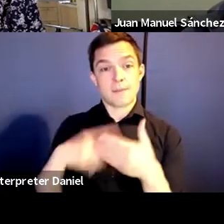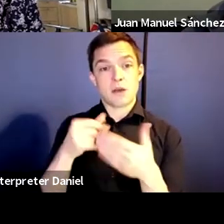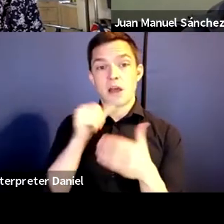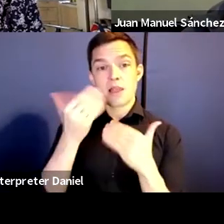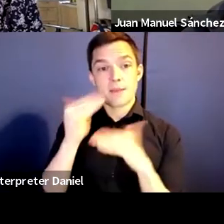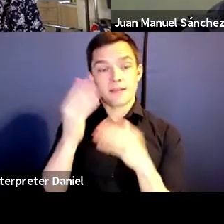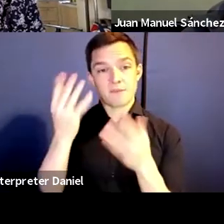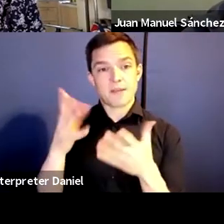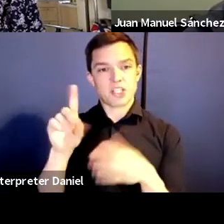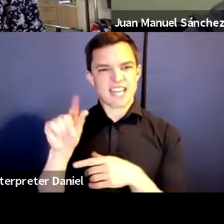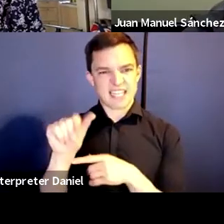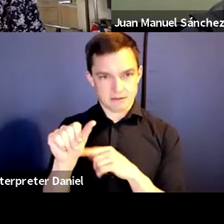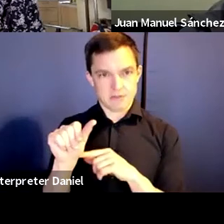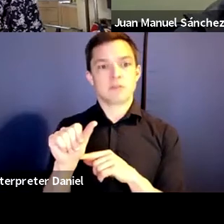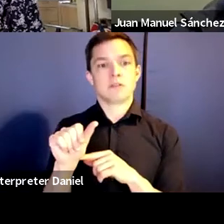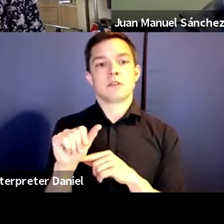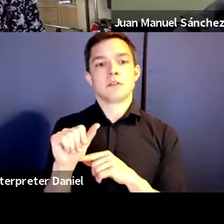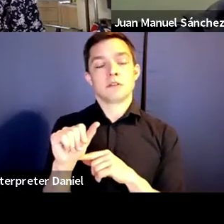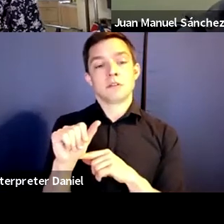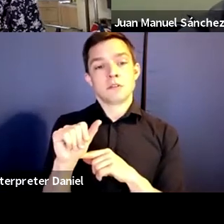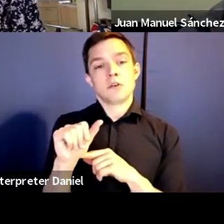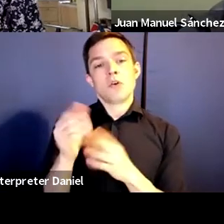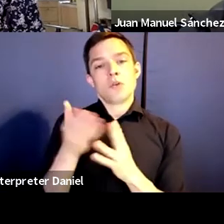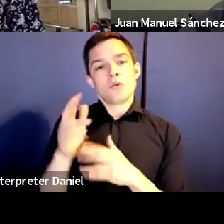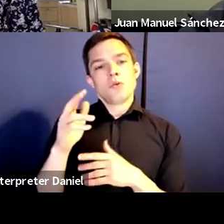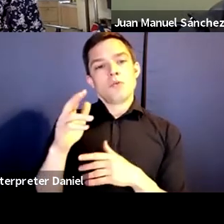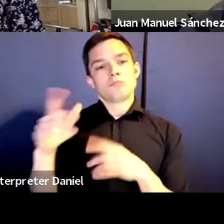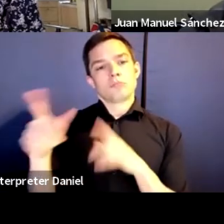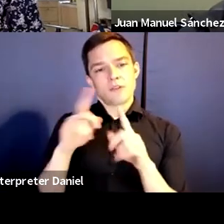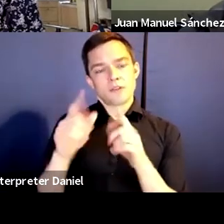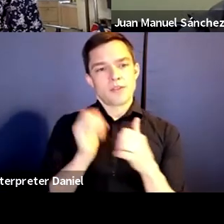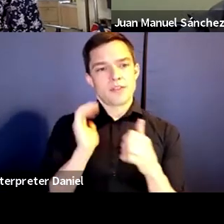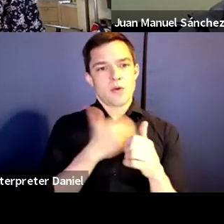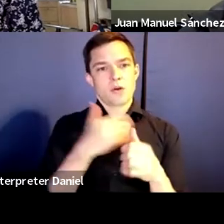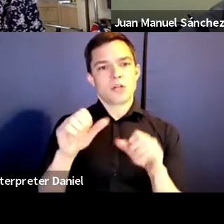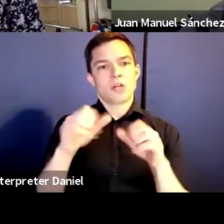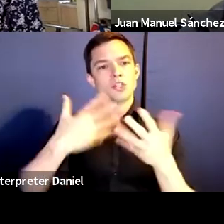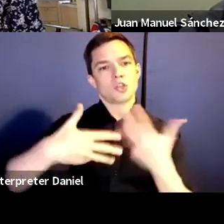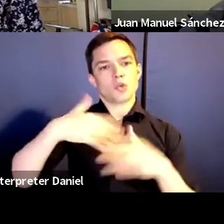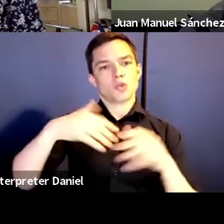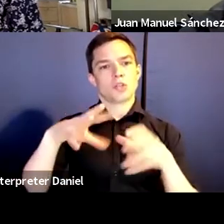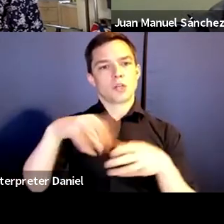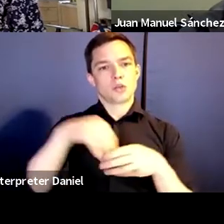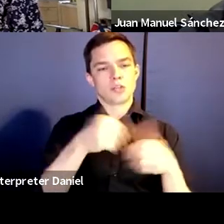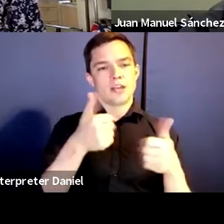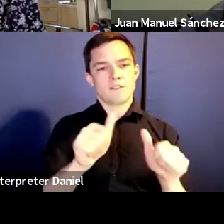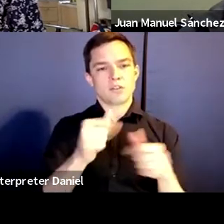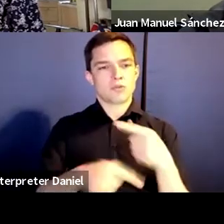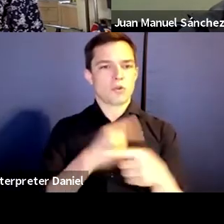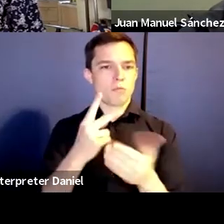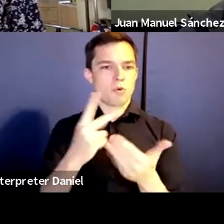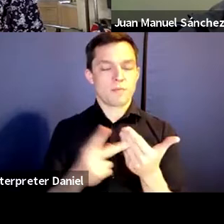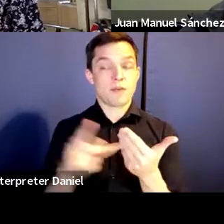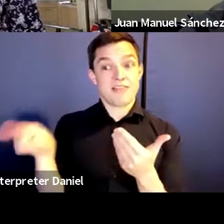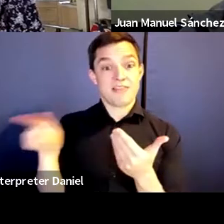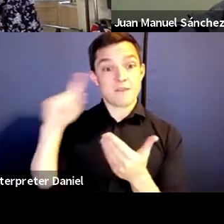information, I think through conversations with our social inclusion experts globally in our programs, what they've noticed